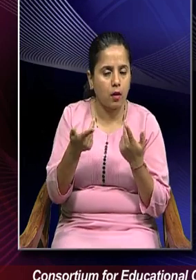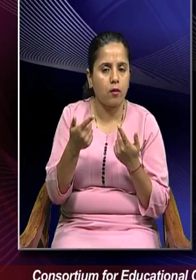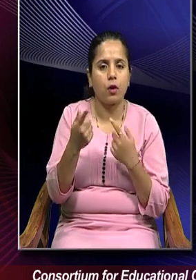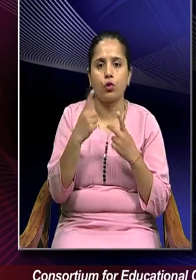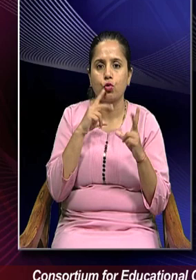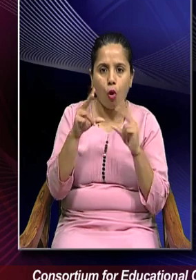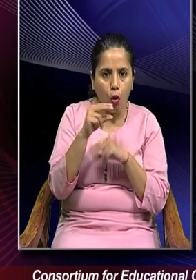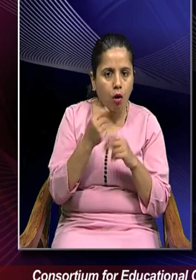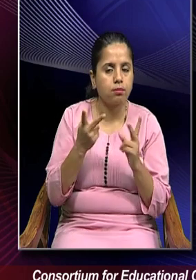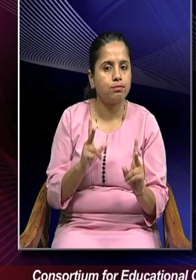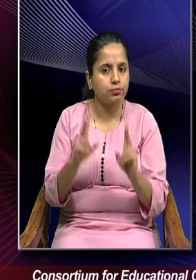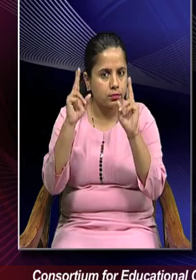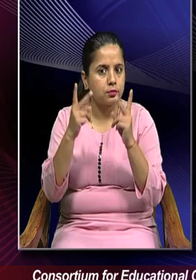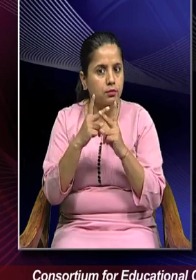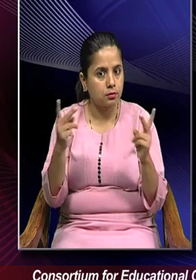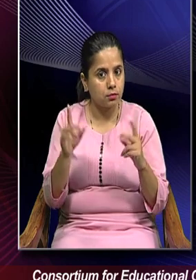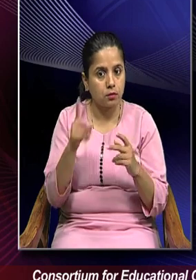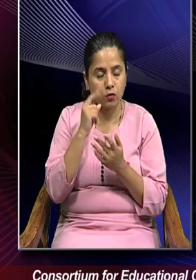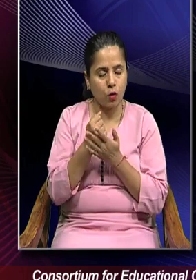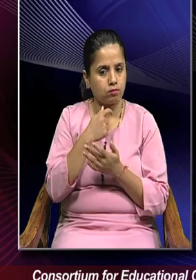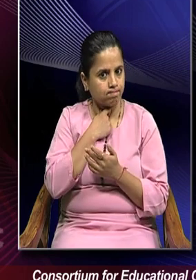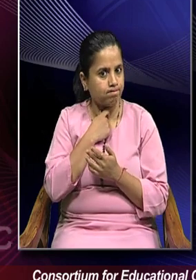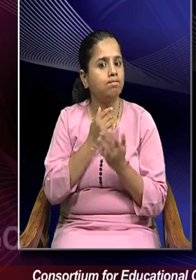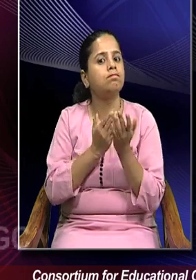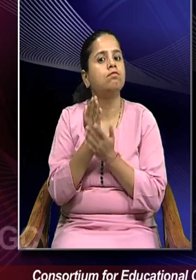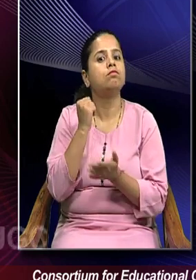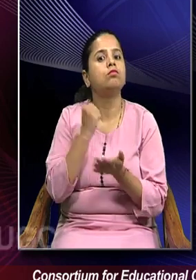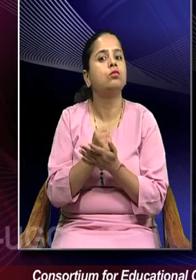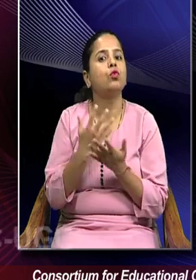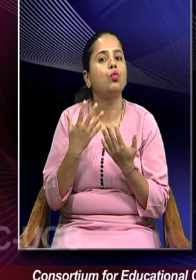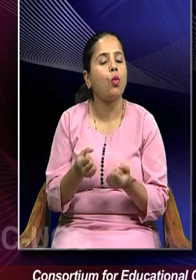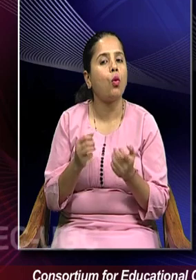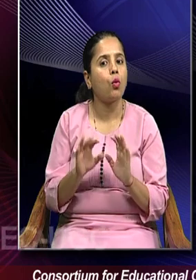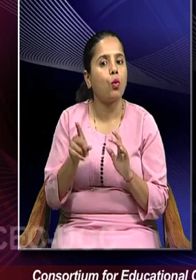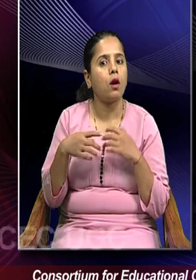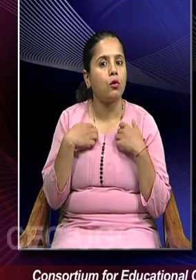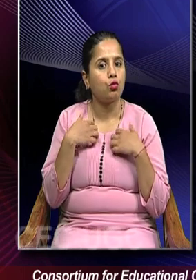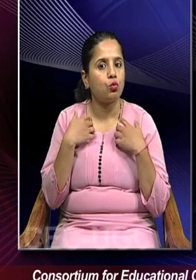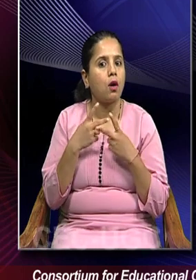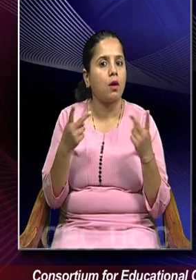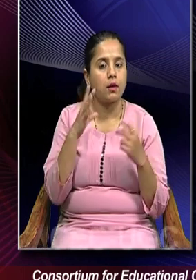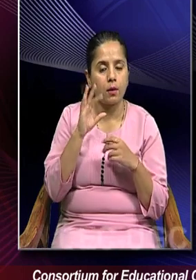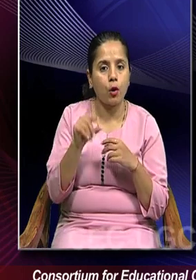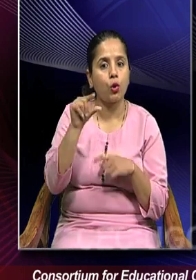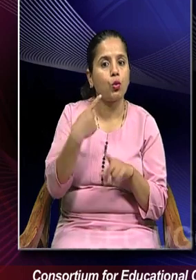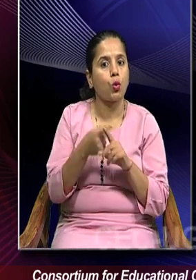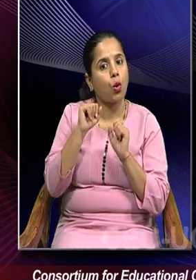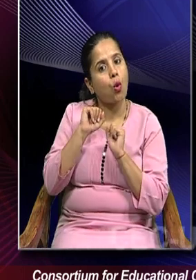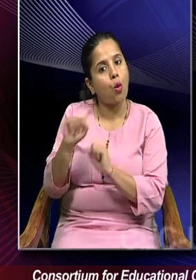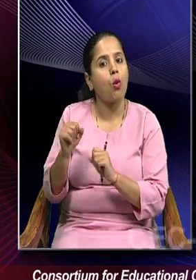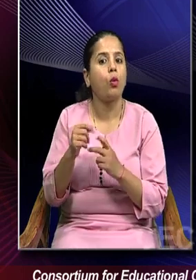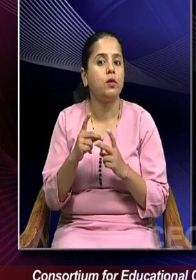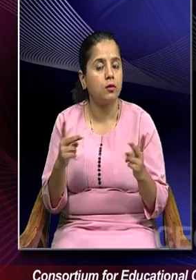dialogues which they found to be detrimental to the interests of the British.